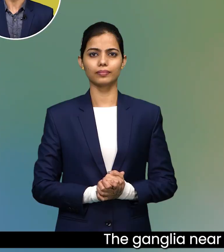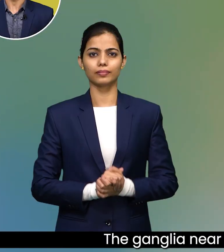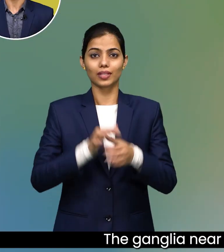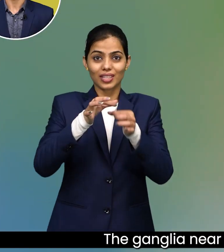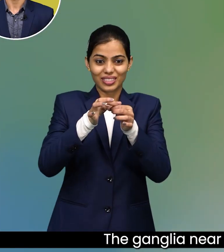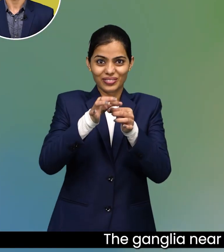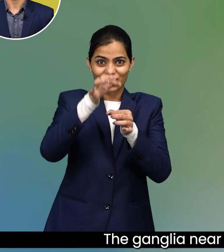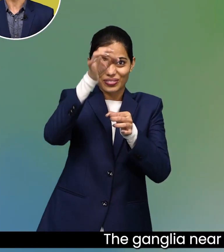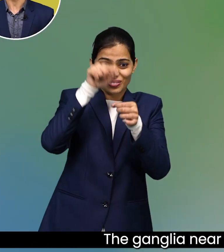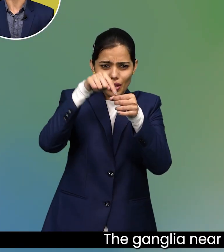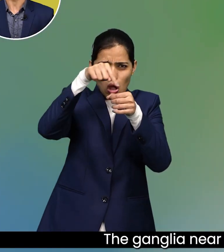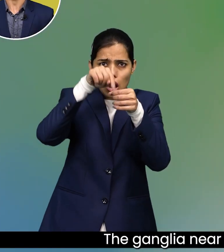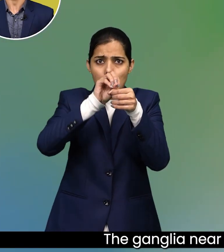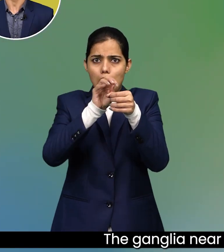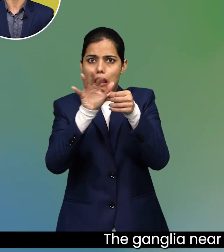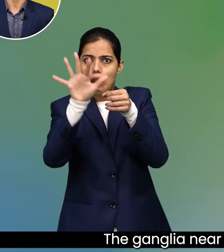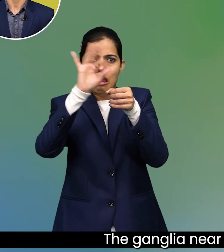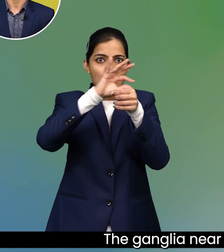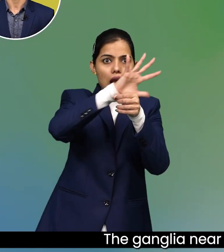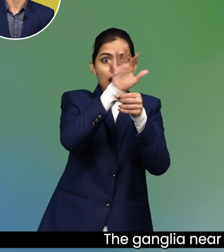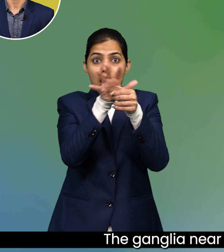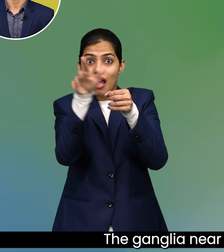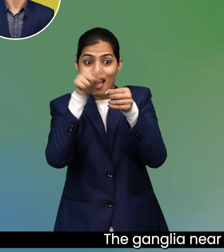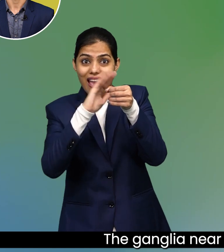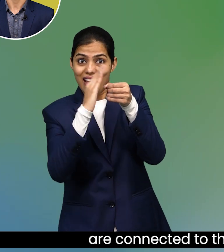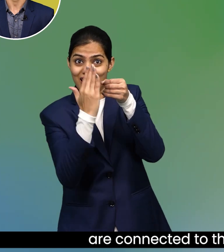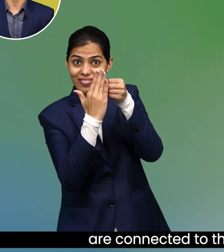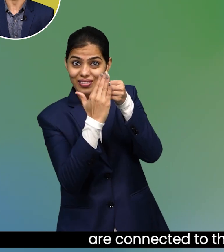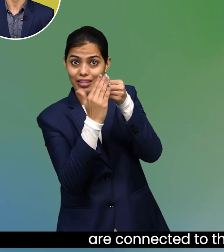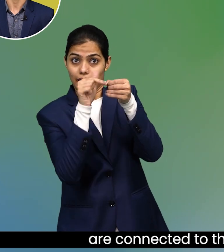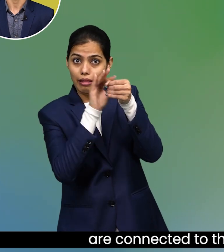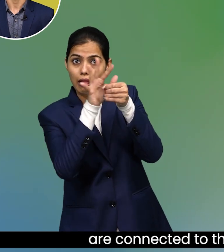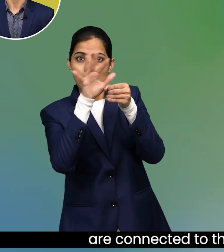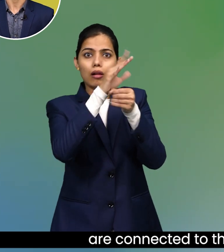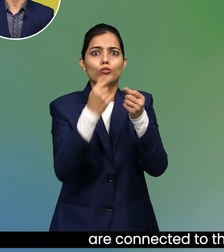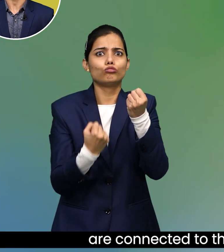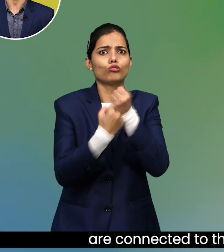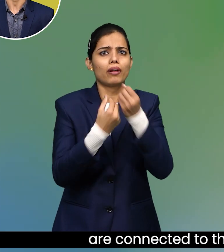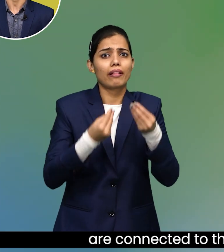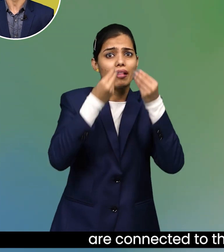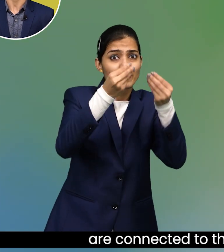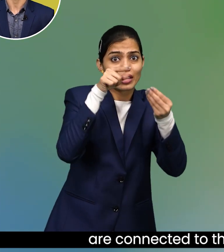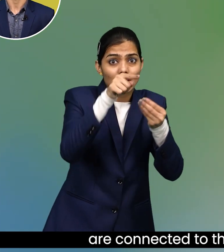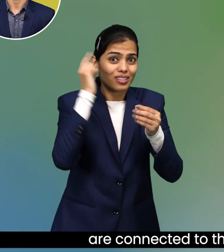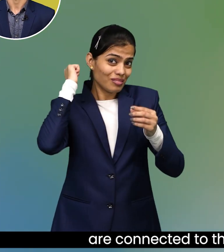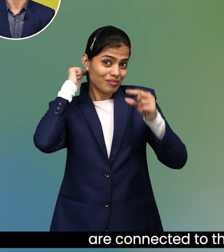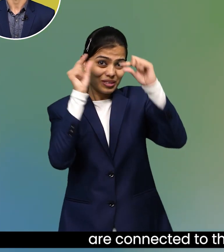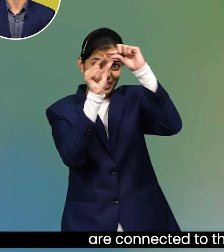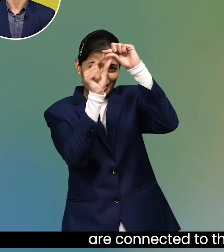The ganglia near the vertebral column are connected to the spinal cord by